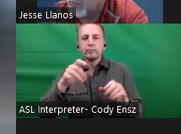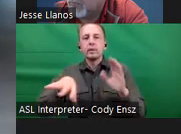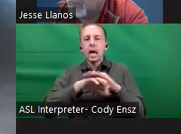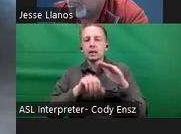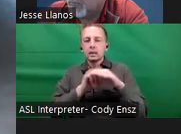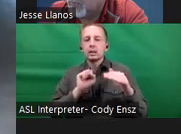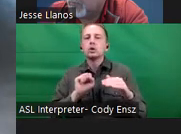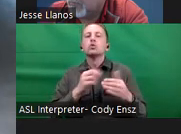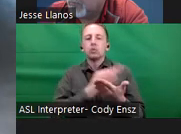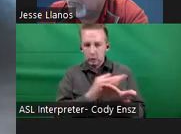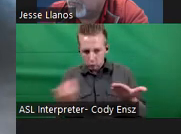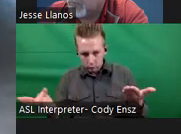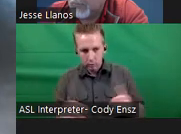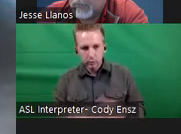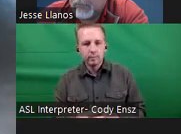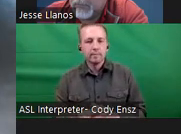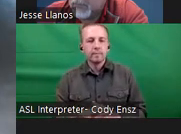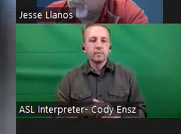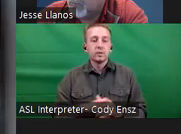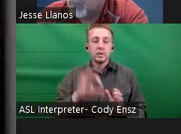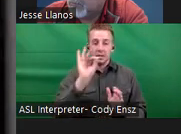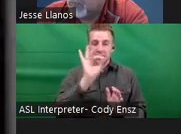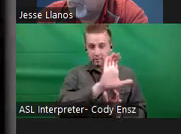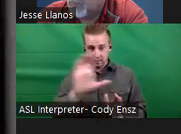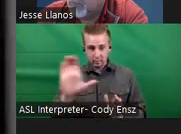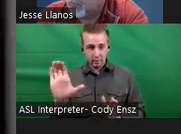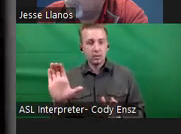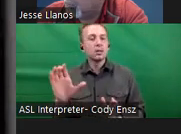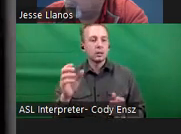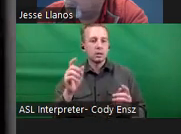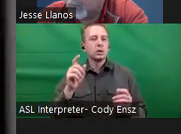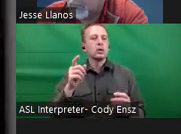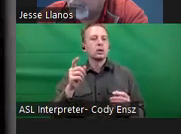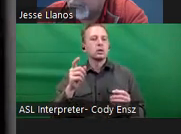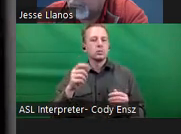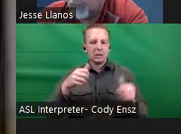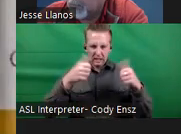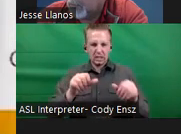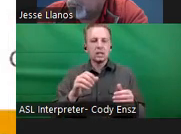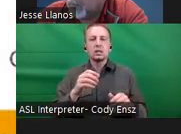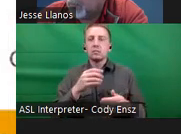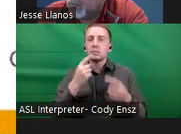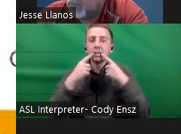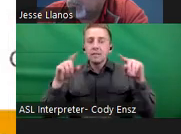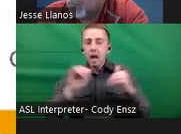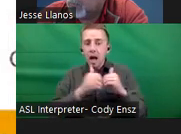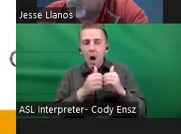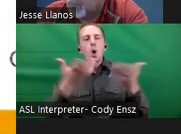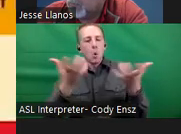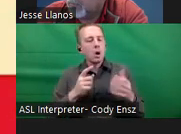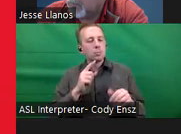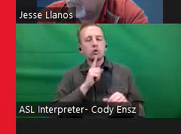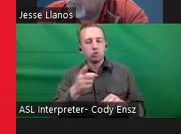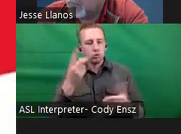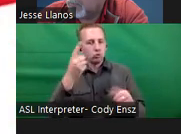stay successful at Fresno City College, meet with one of our pathway counselors regularly, at least 1 to 2 times a year. To schedule a